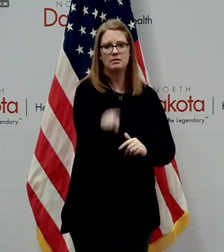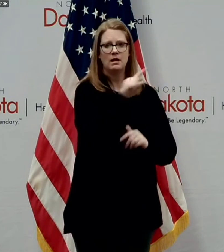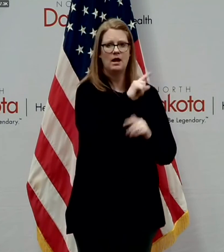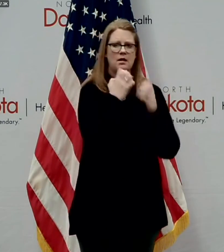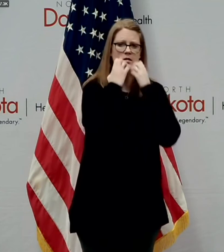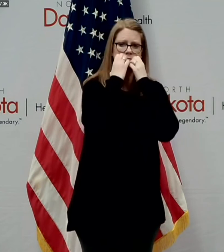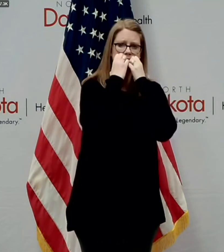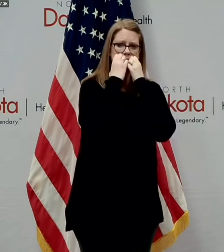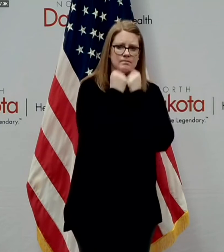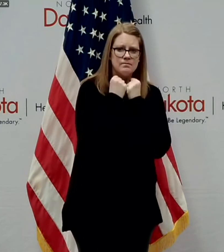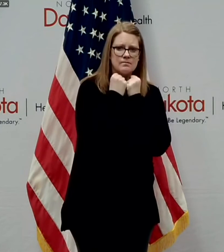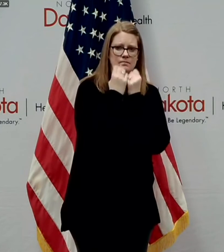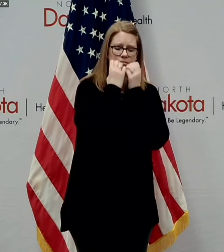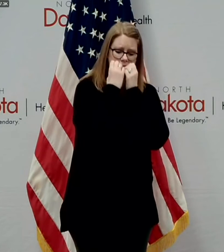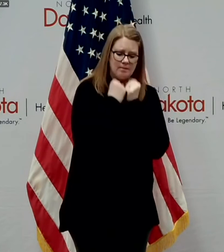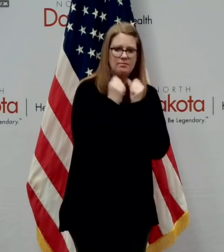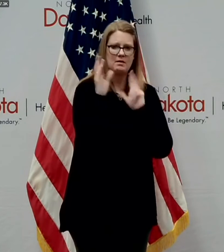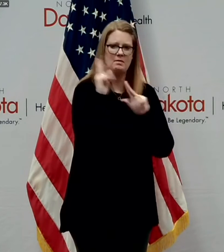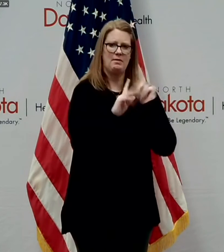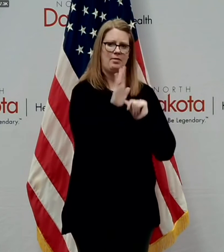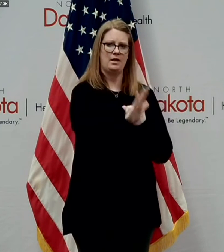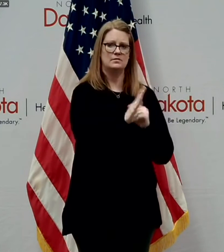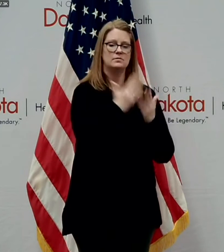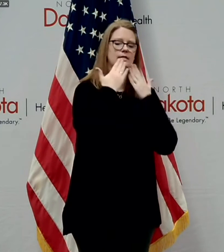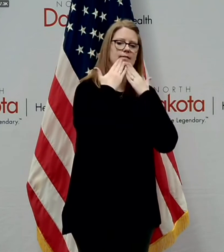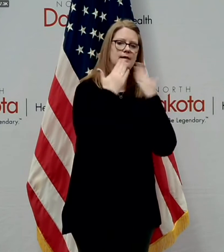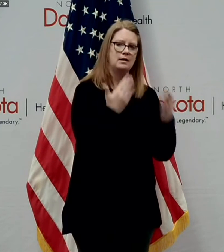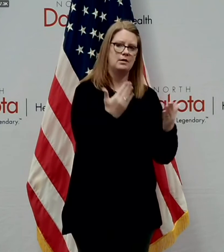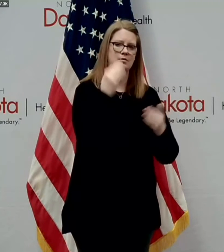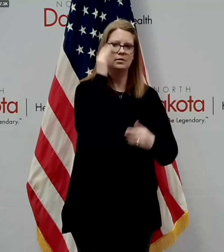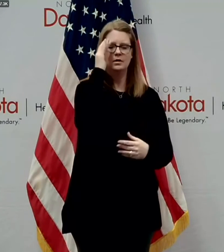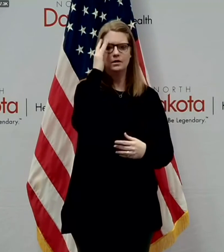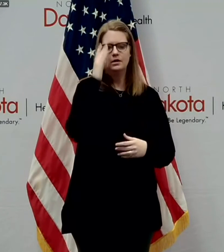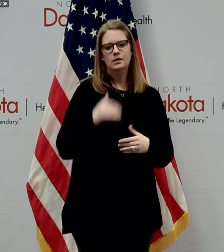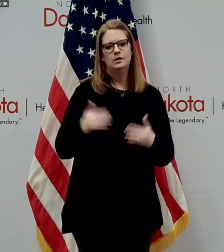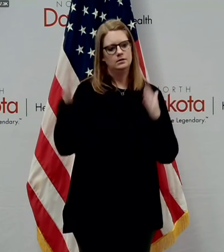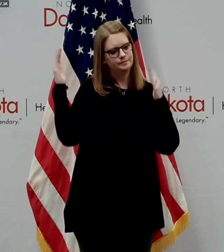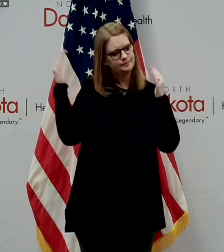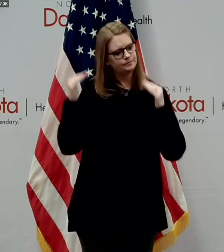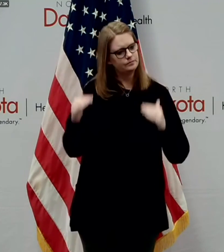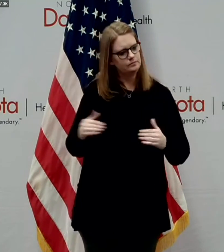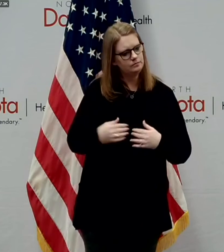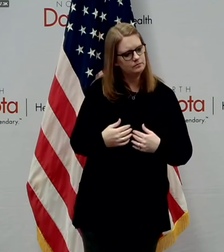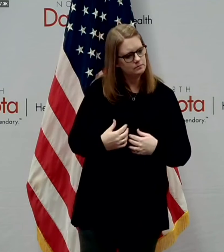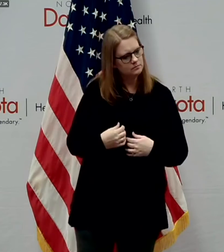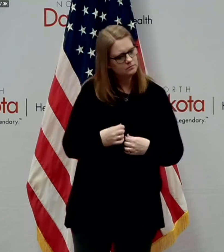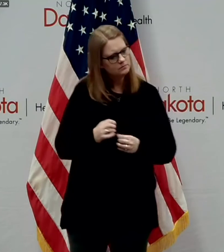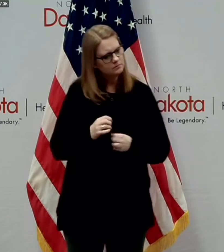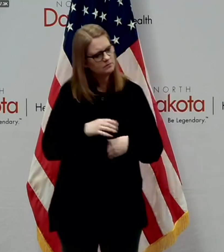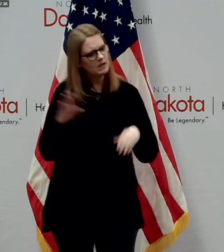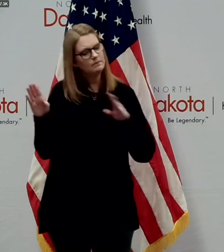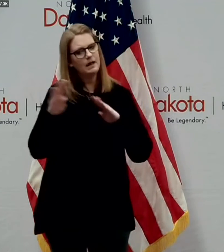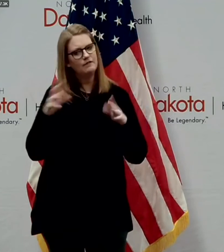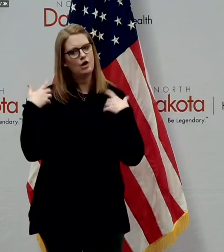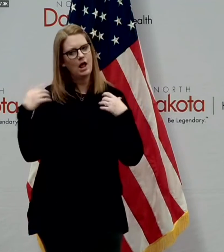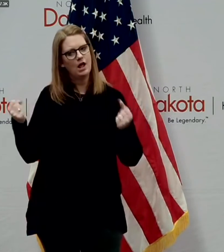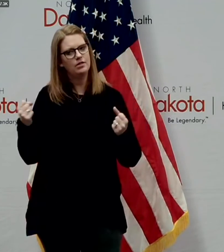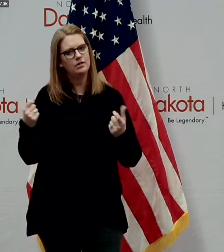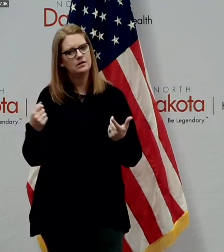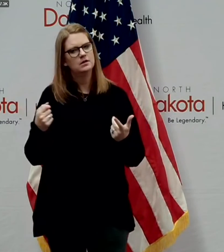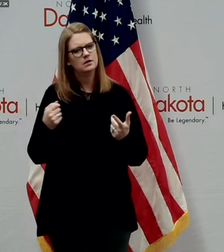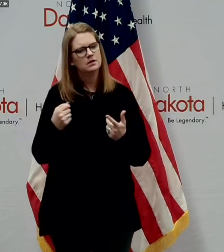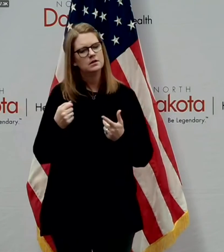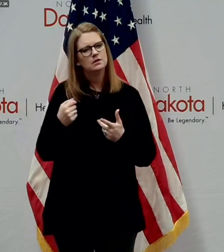deeply about their people. So thank you for that. Next topic is behavioral health update. We've tried to include